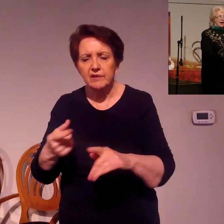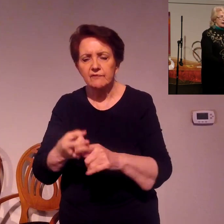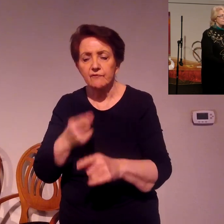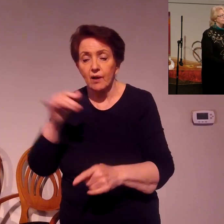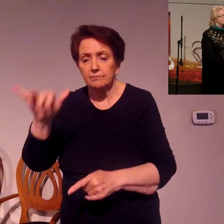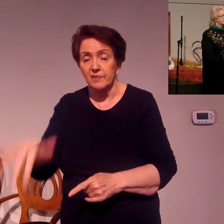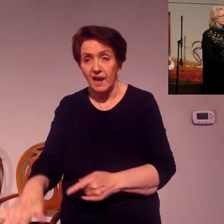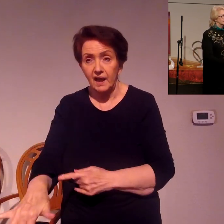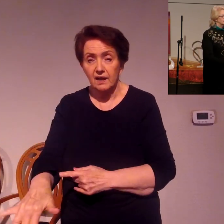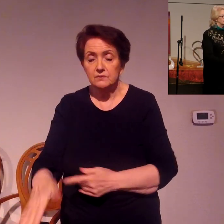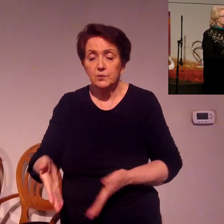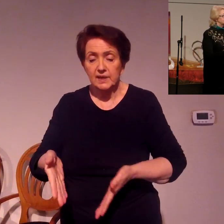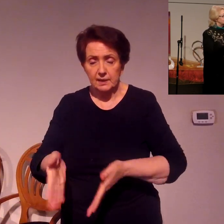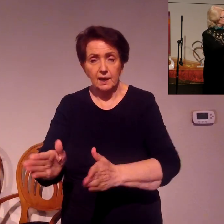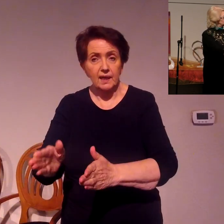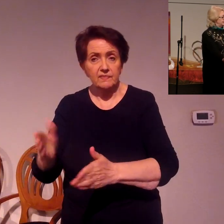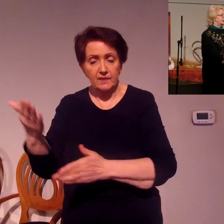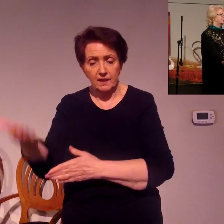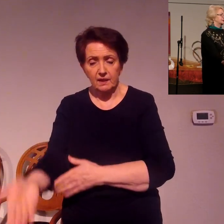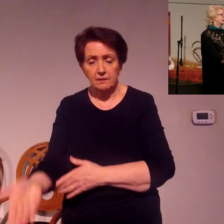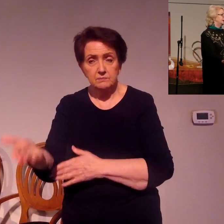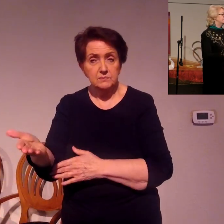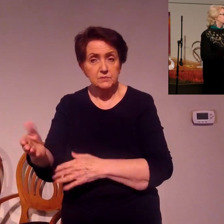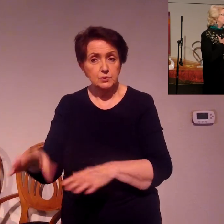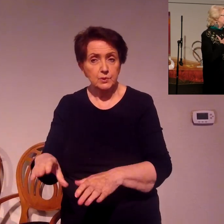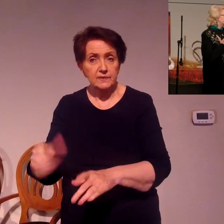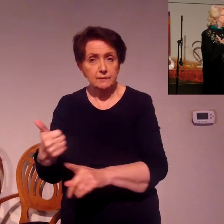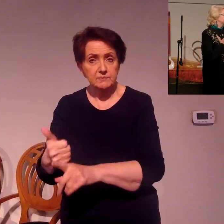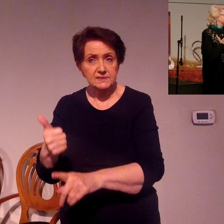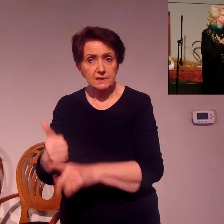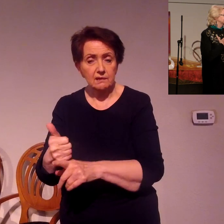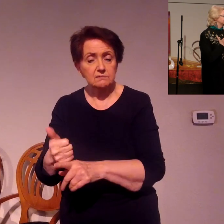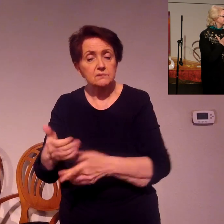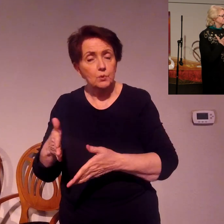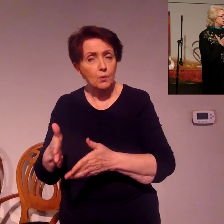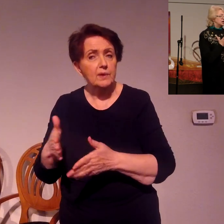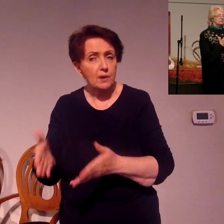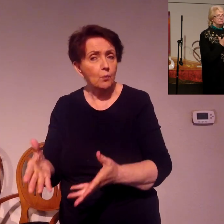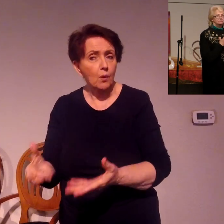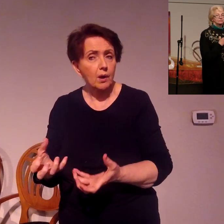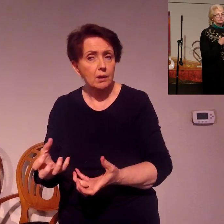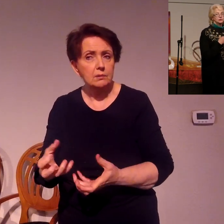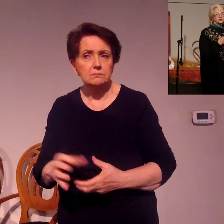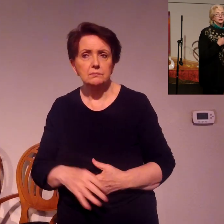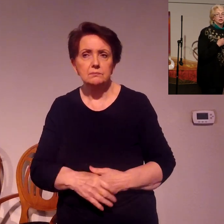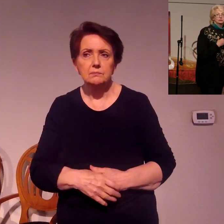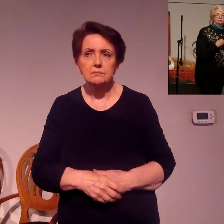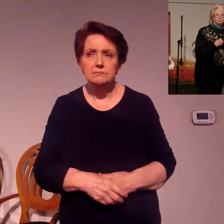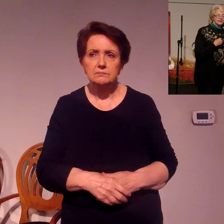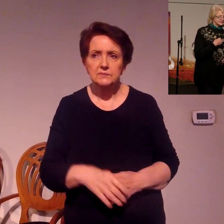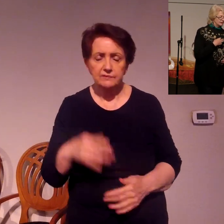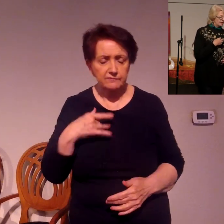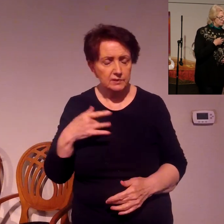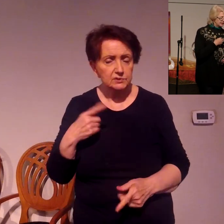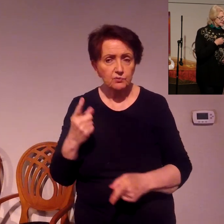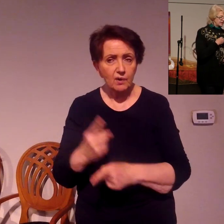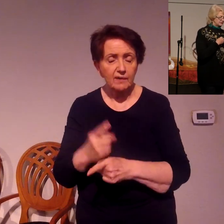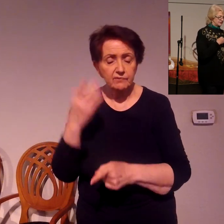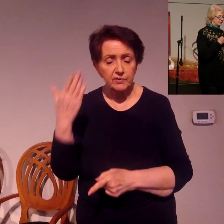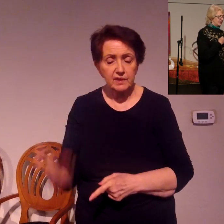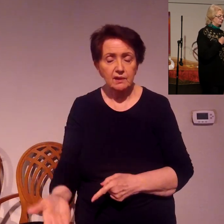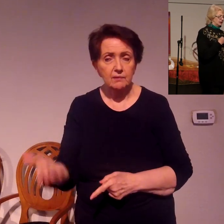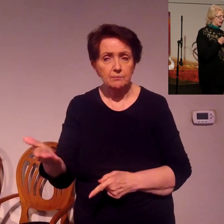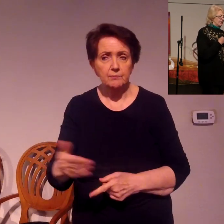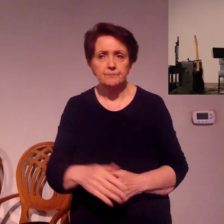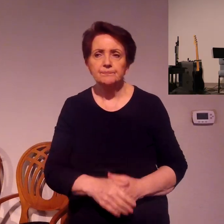let them do it in the way that, yeah, feels good, makes